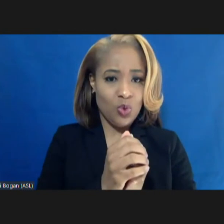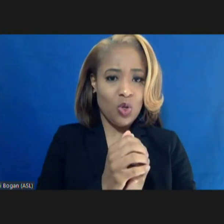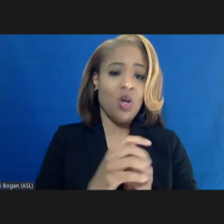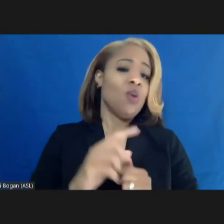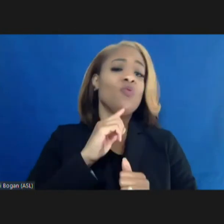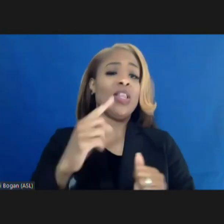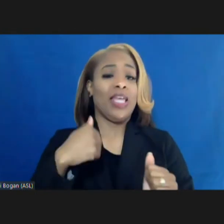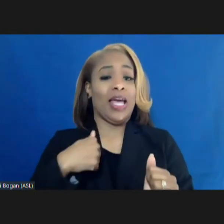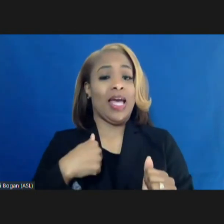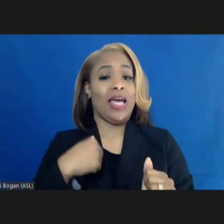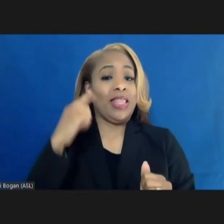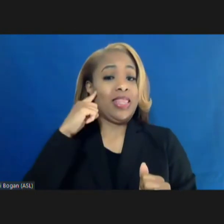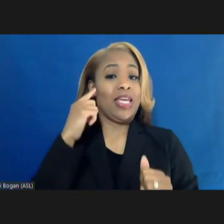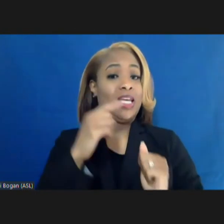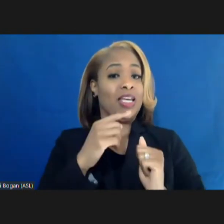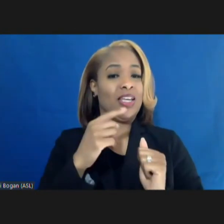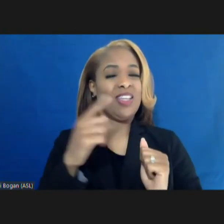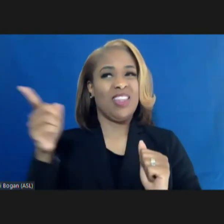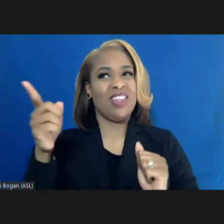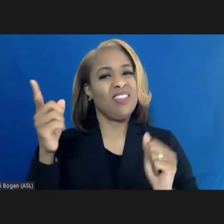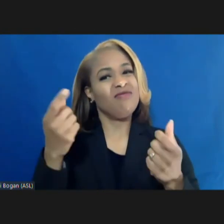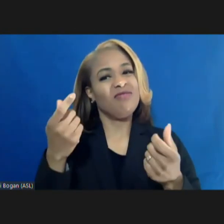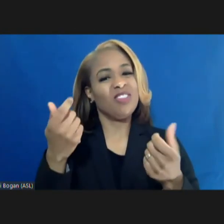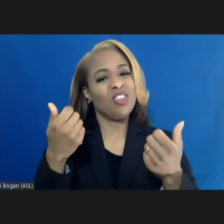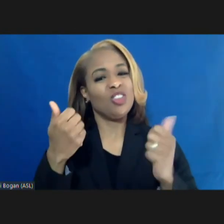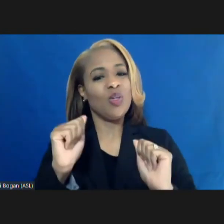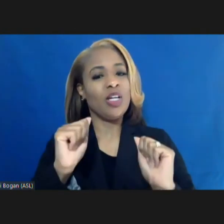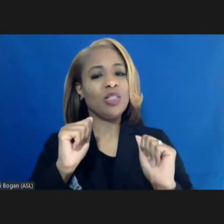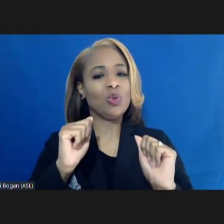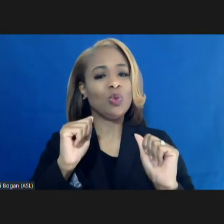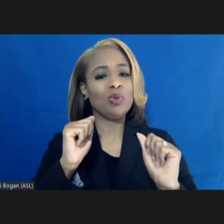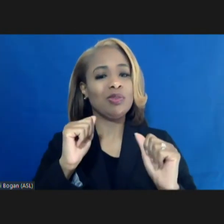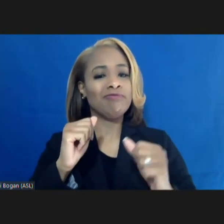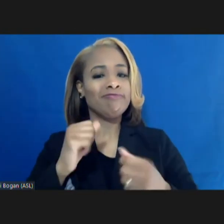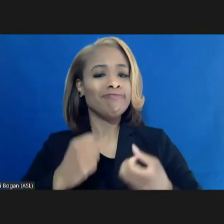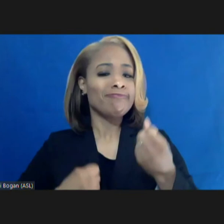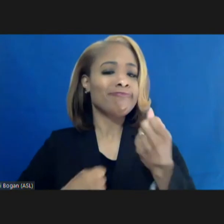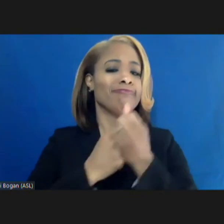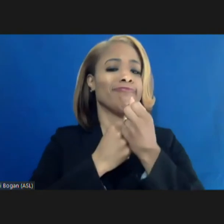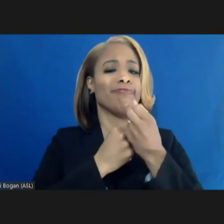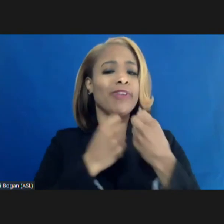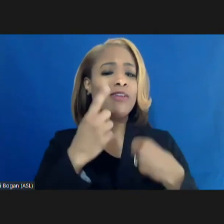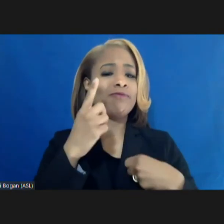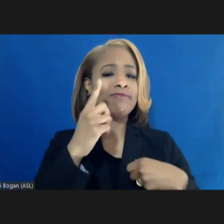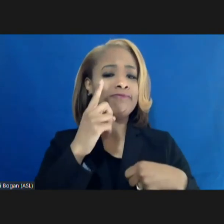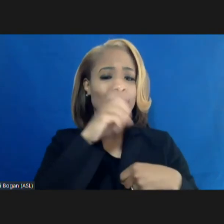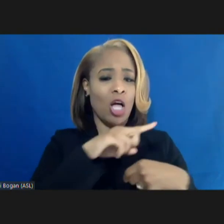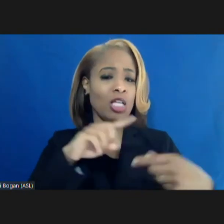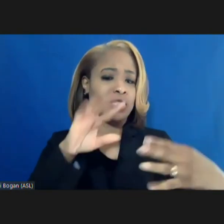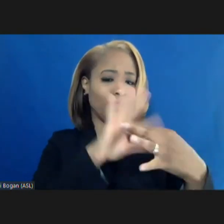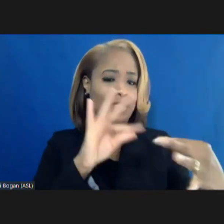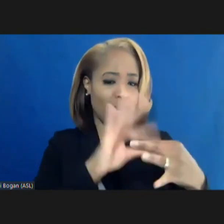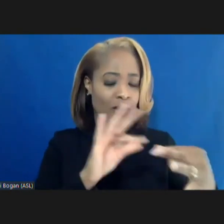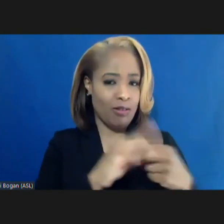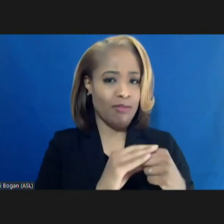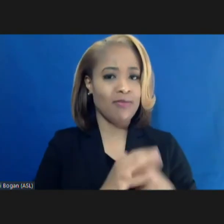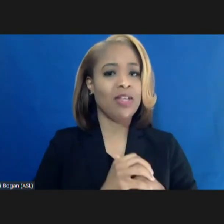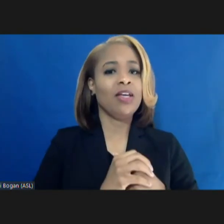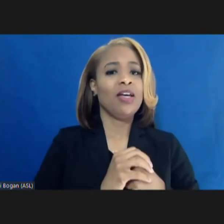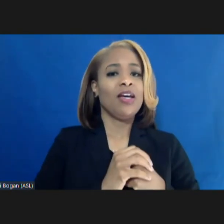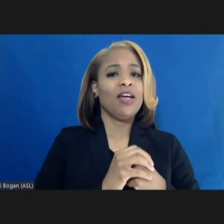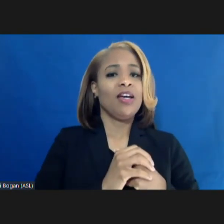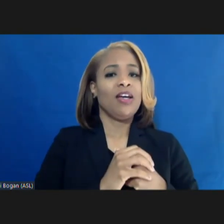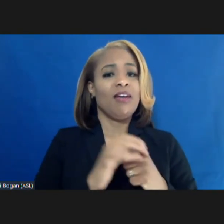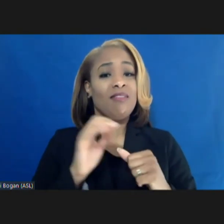think, of contributing to a narrative that is a false one, that there's